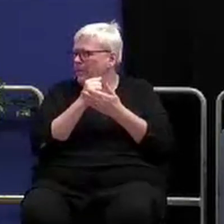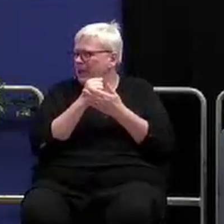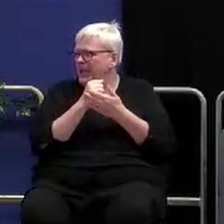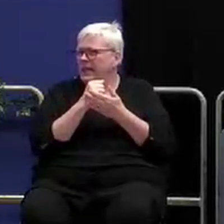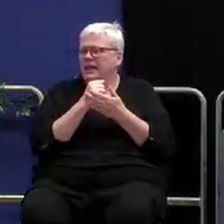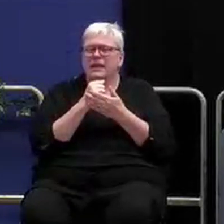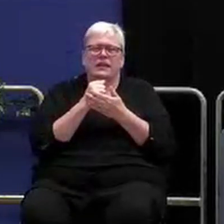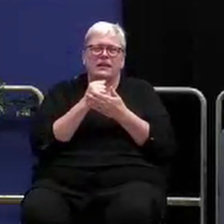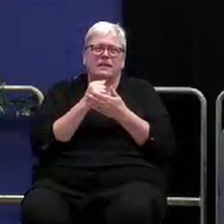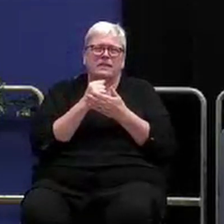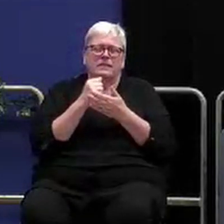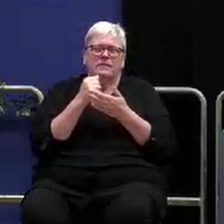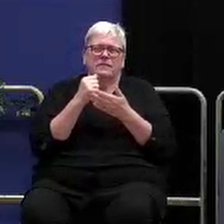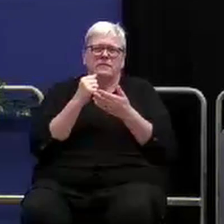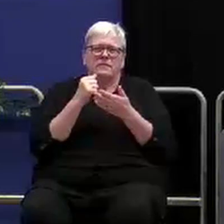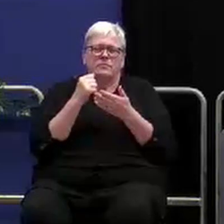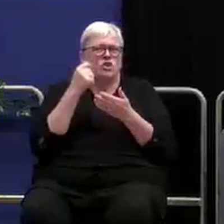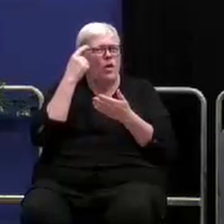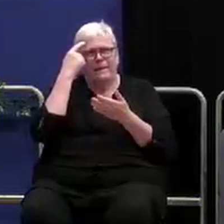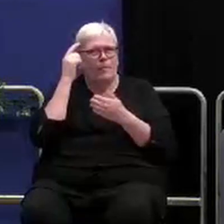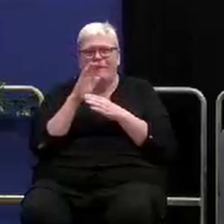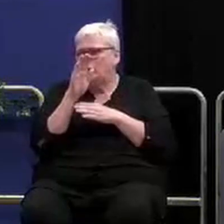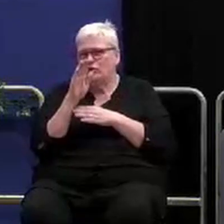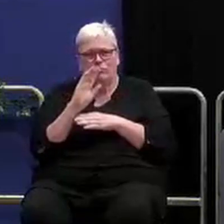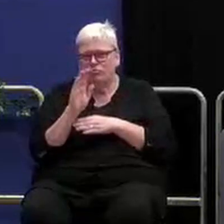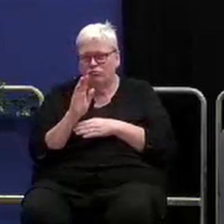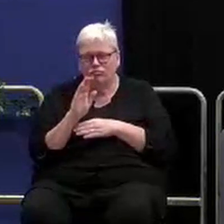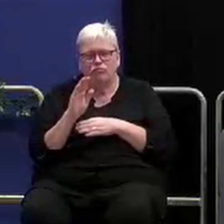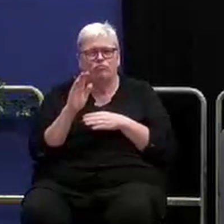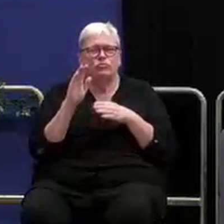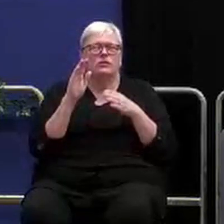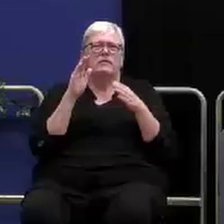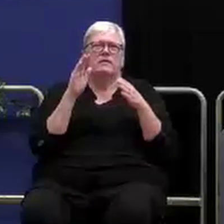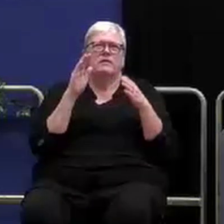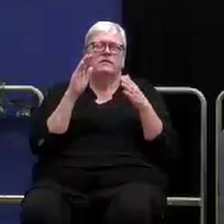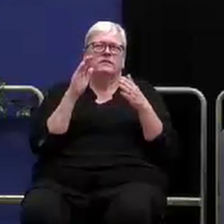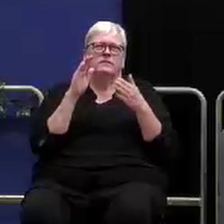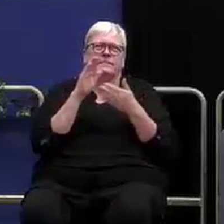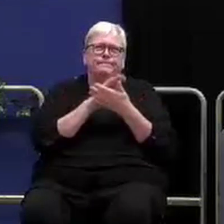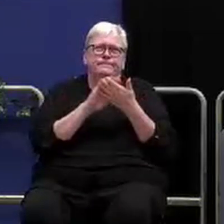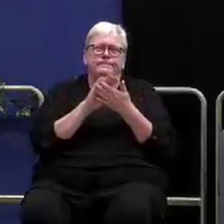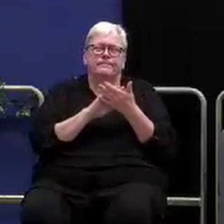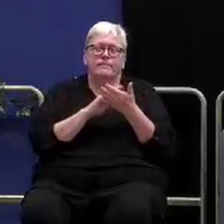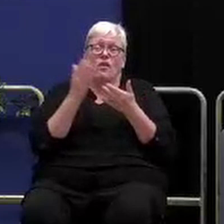I don't think it was with an eye on the future, but that was certainly a source of